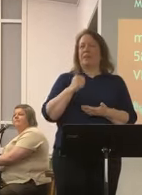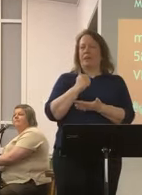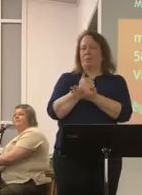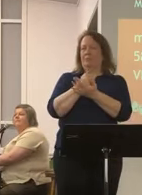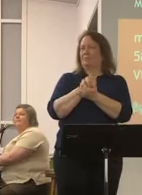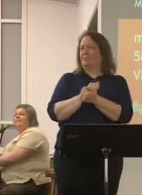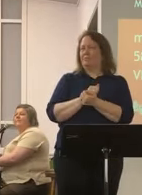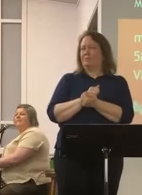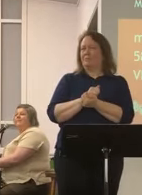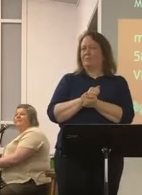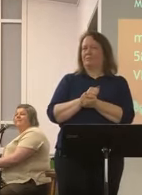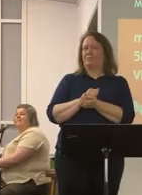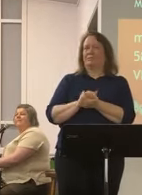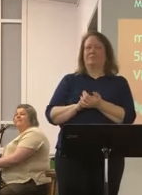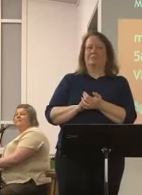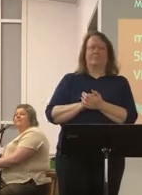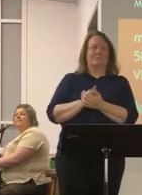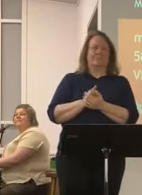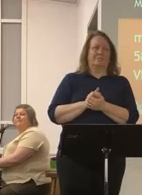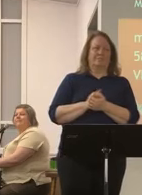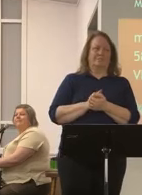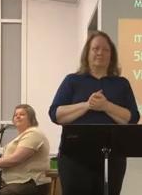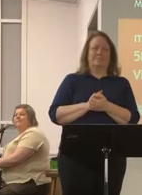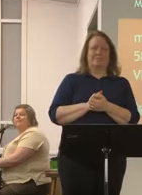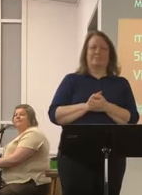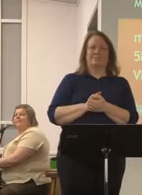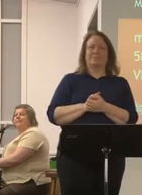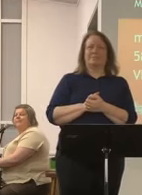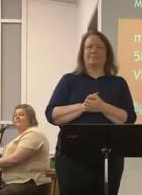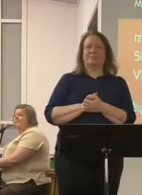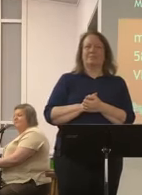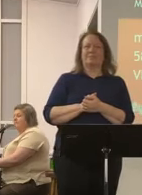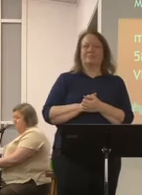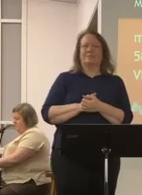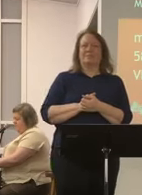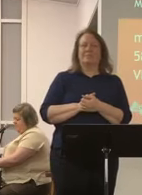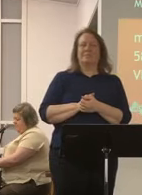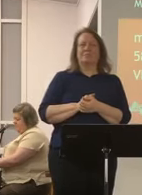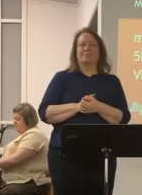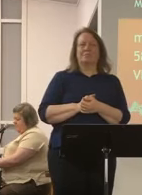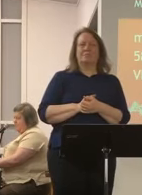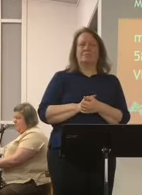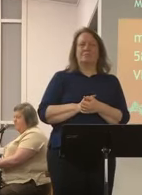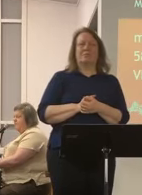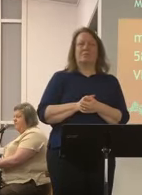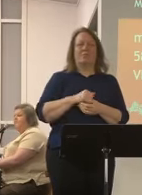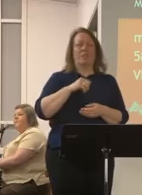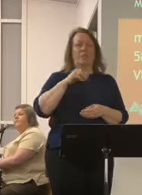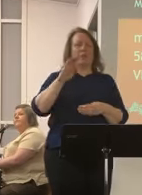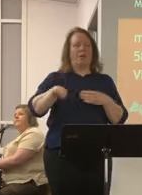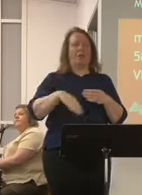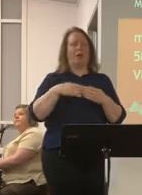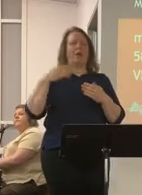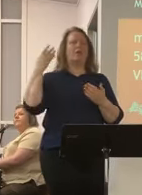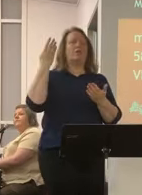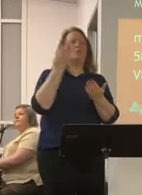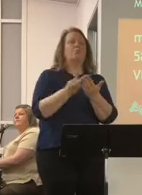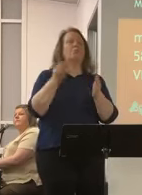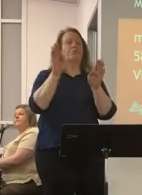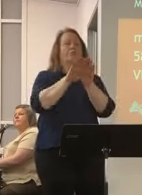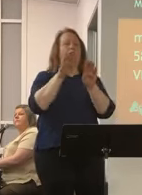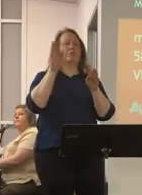Can I have a second? Amen. Okay, Steve Hine. Okay, all approved to close